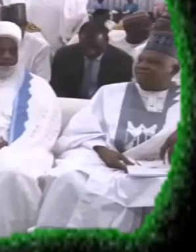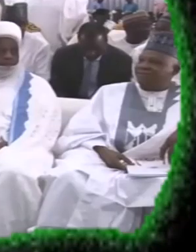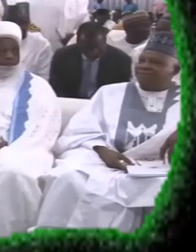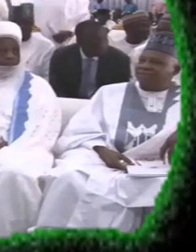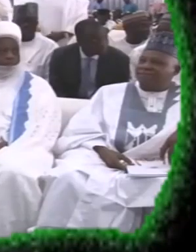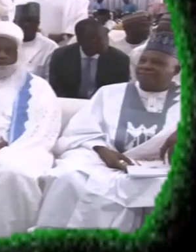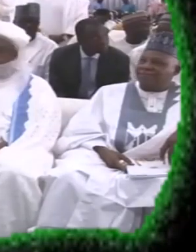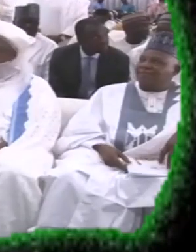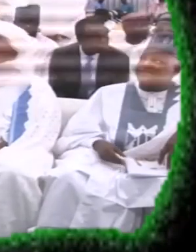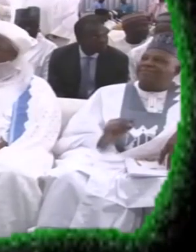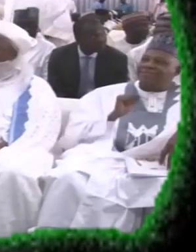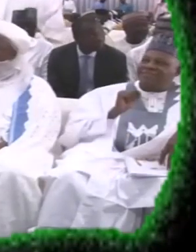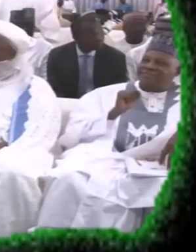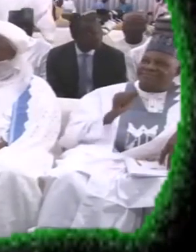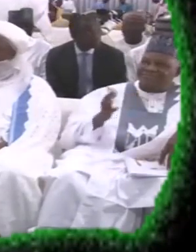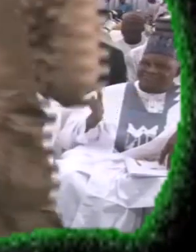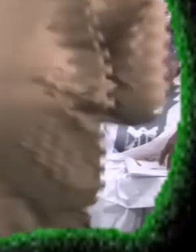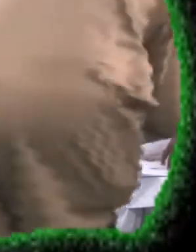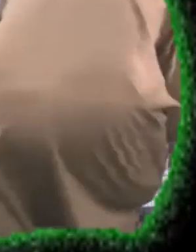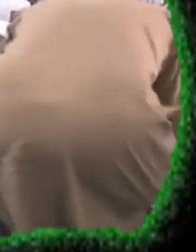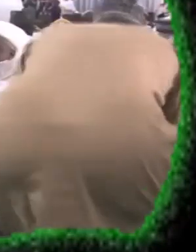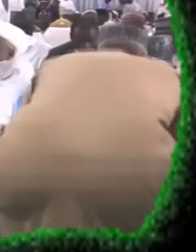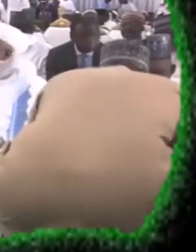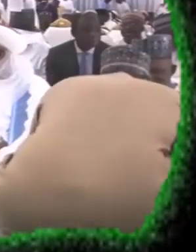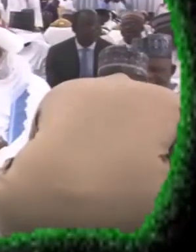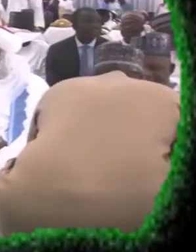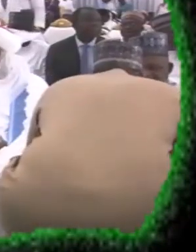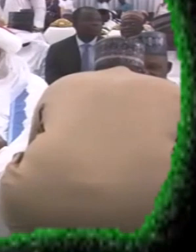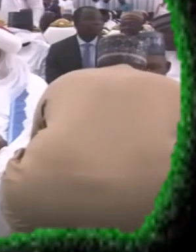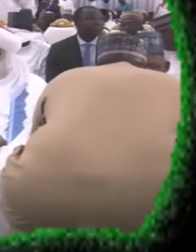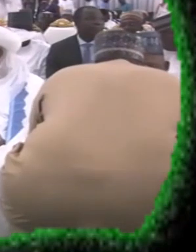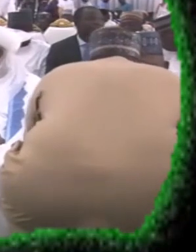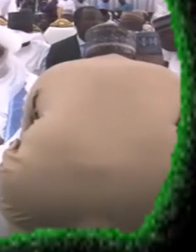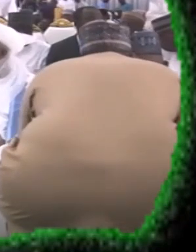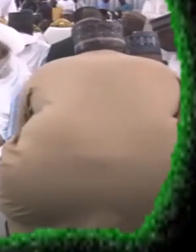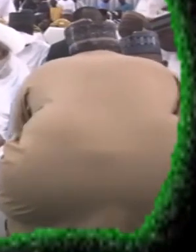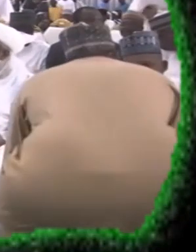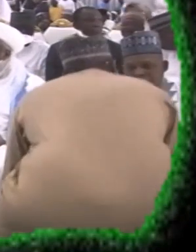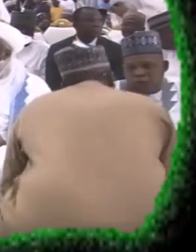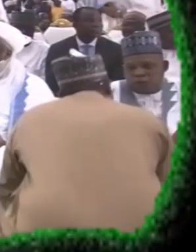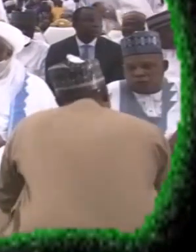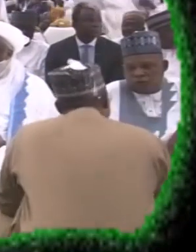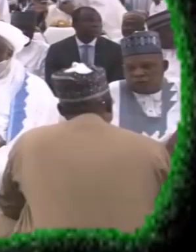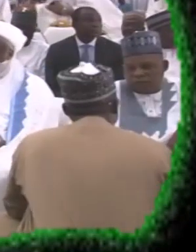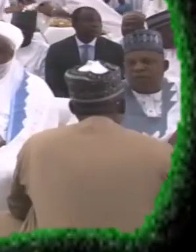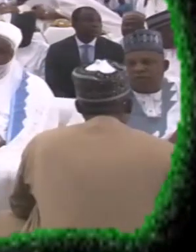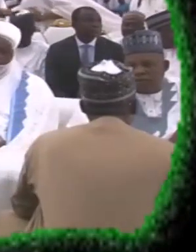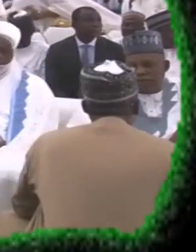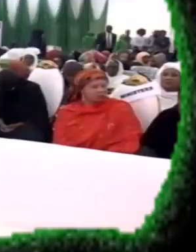Please kindly stop distribution of refreshment for now, please. Let's stop distribution, please, for